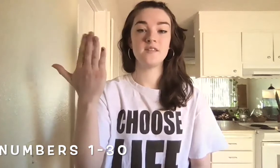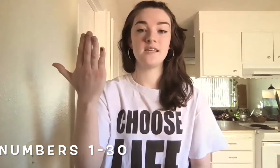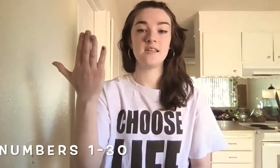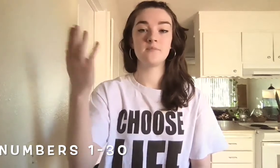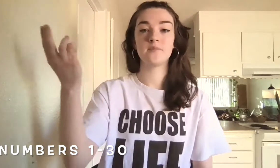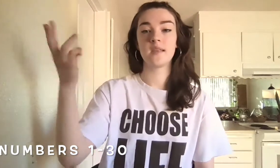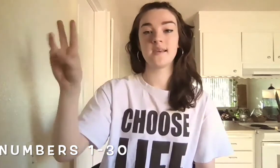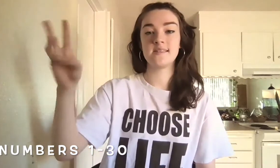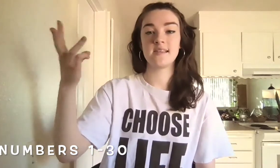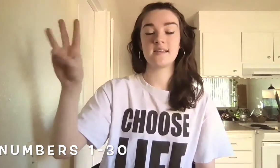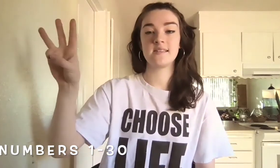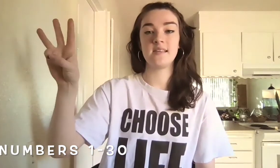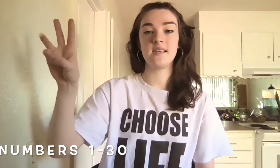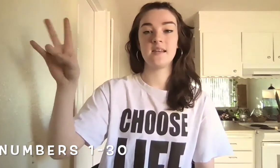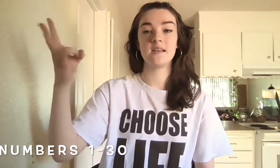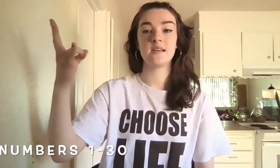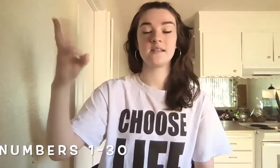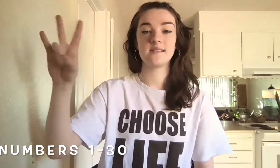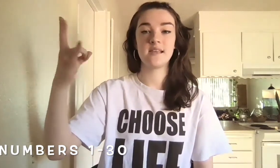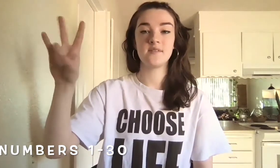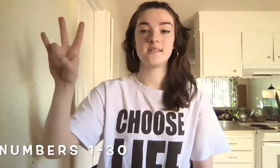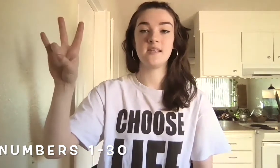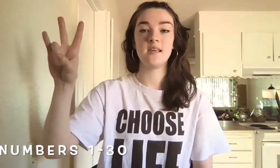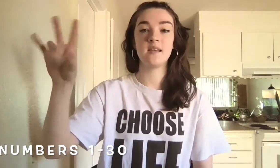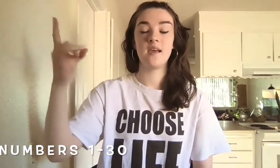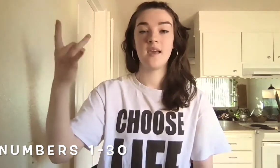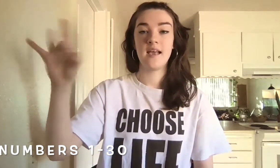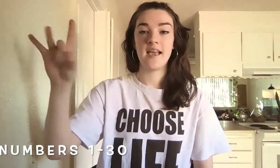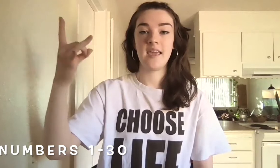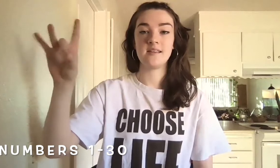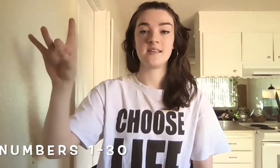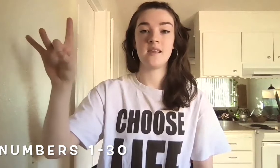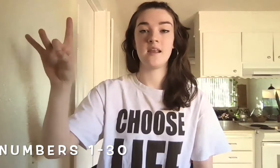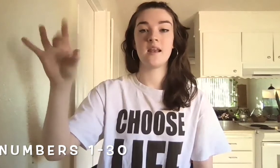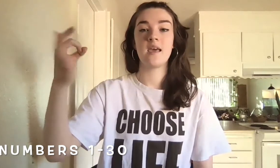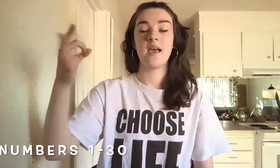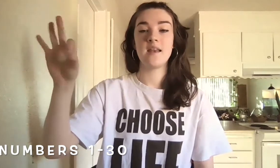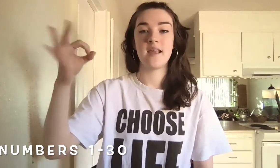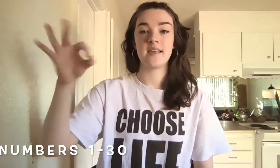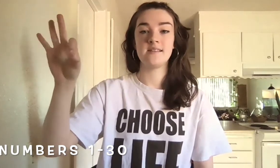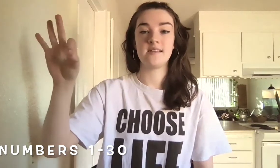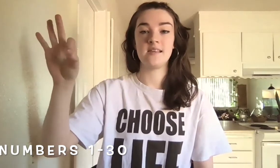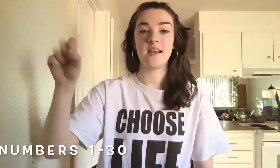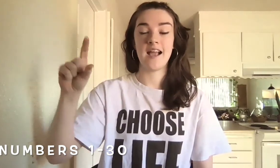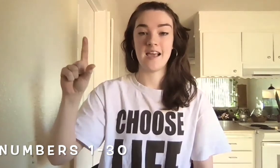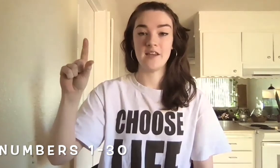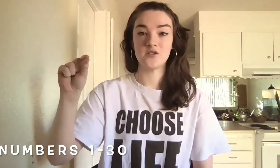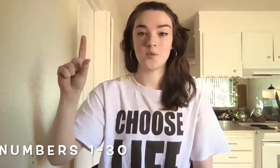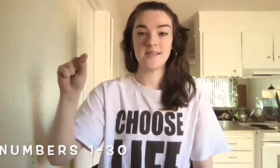15, 16, 17, 18, 19, and 20.